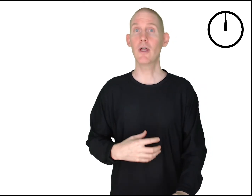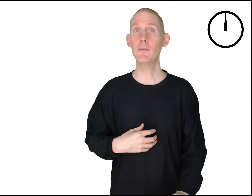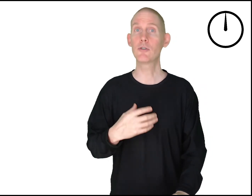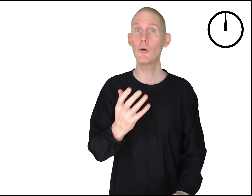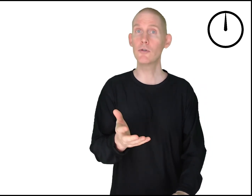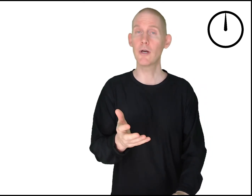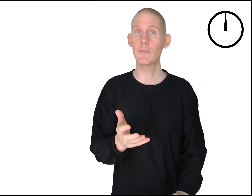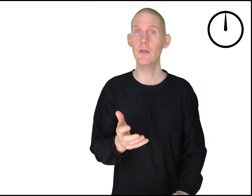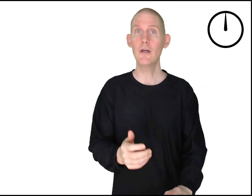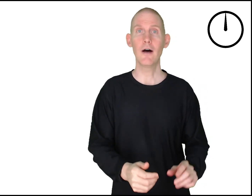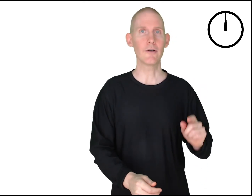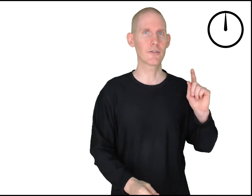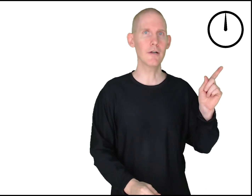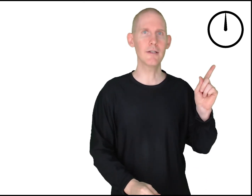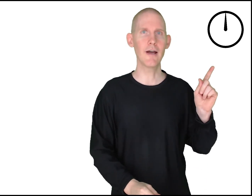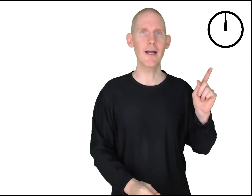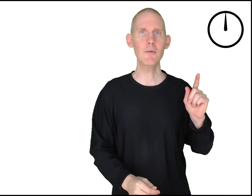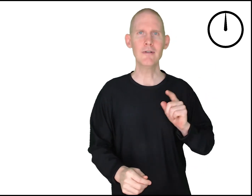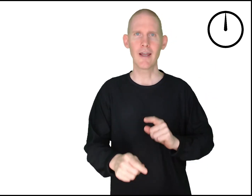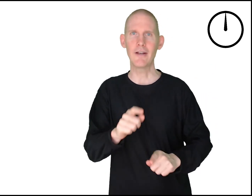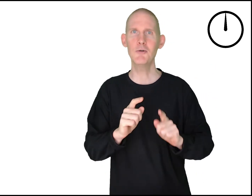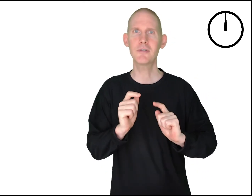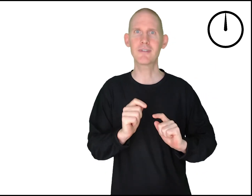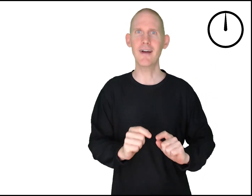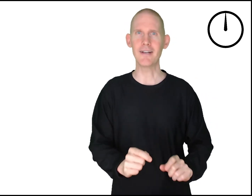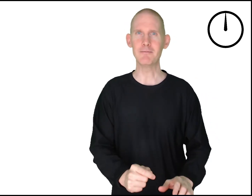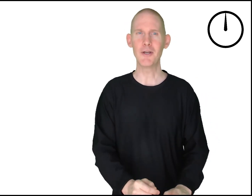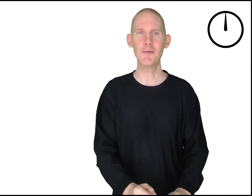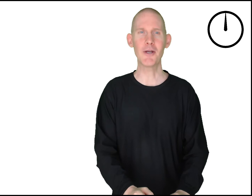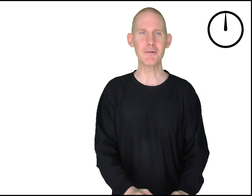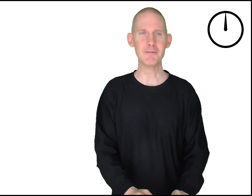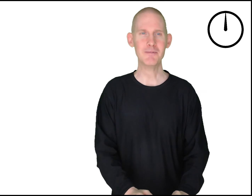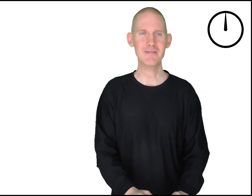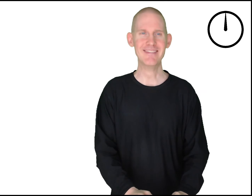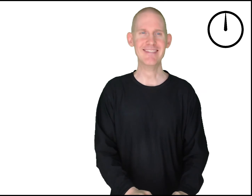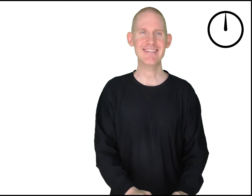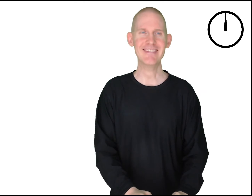me show you something. I'll start the timer and you sign. Here we go.